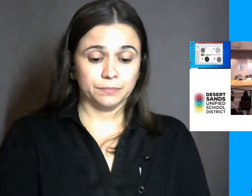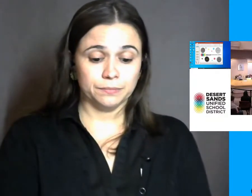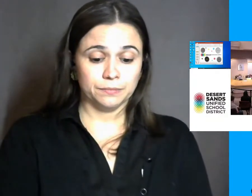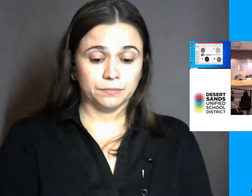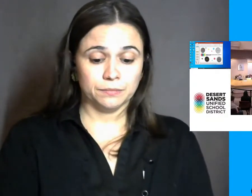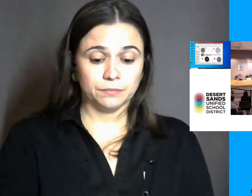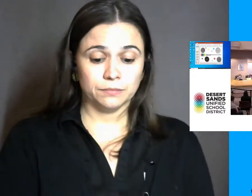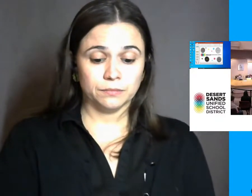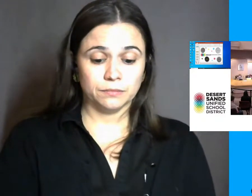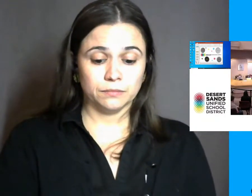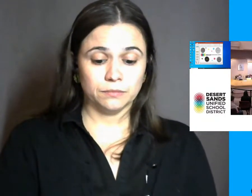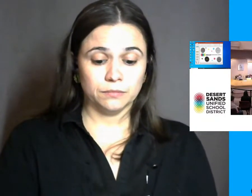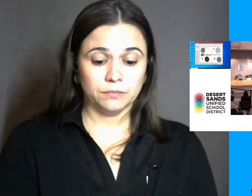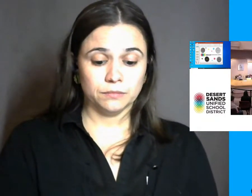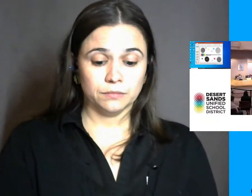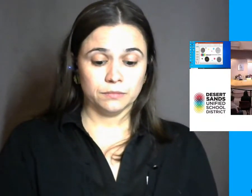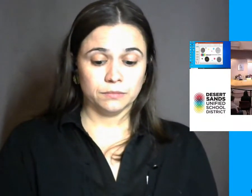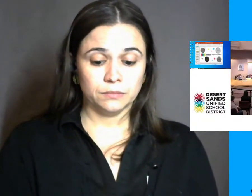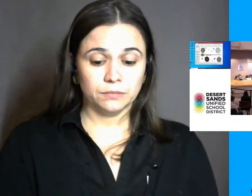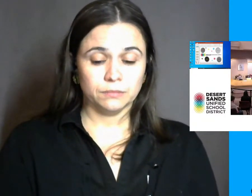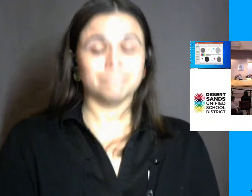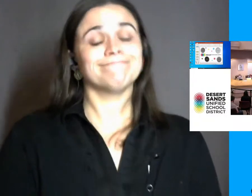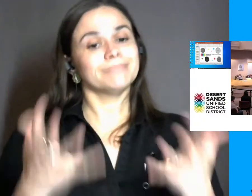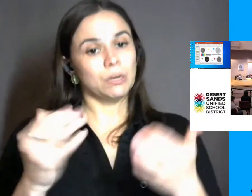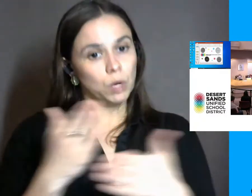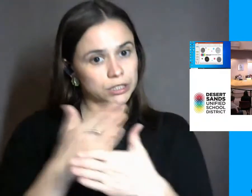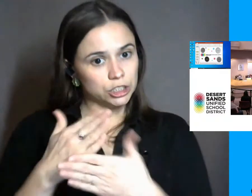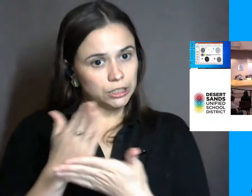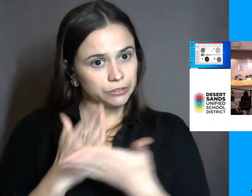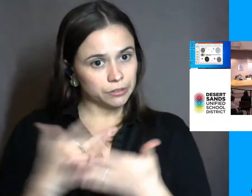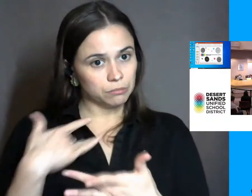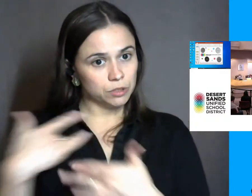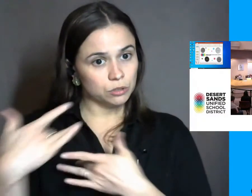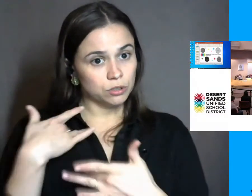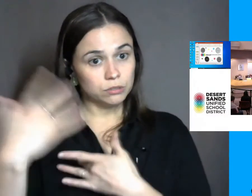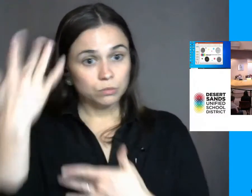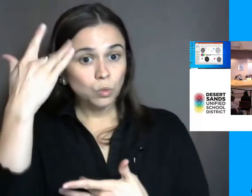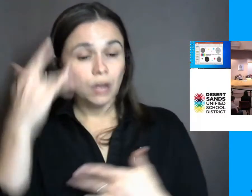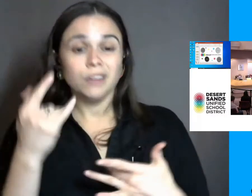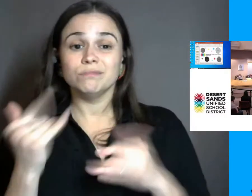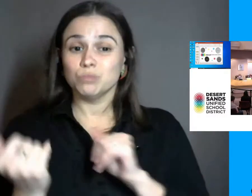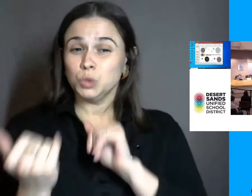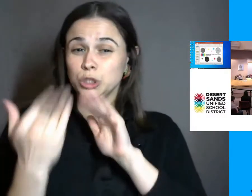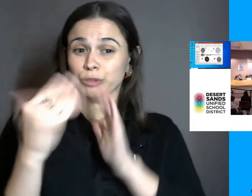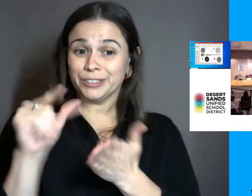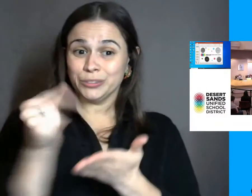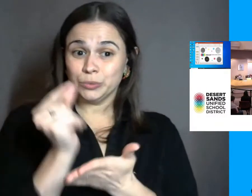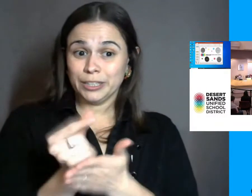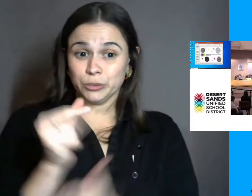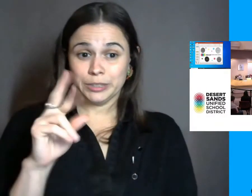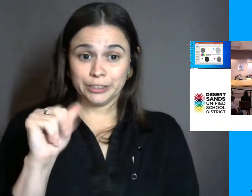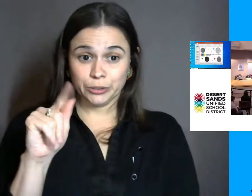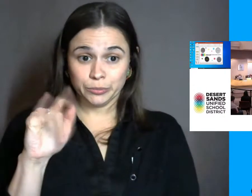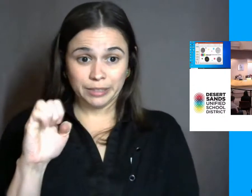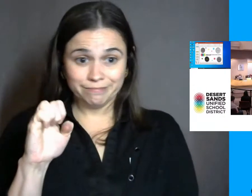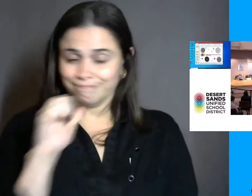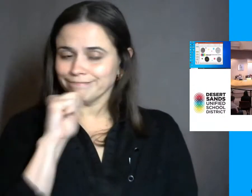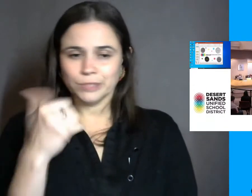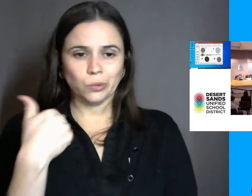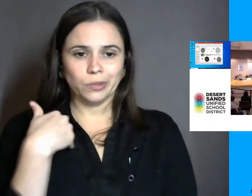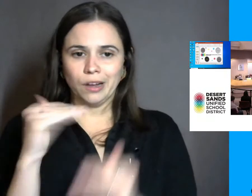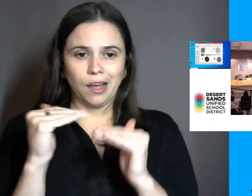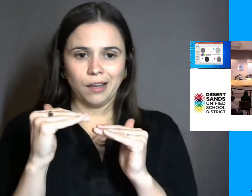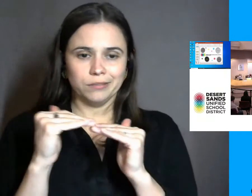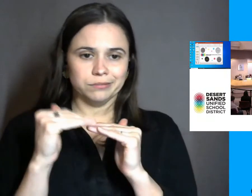concern because I see that, you know, we're addressing graduation rate, and obviously we don't have a basis. Things have been kind